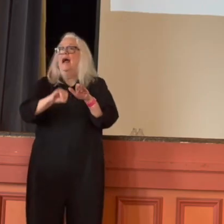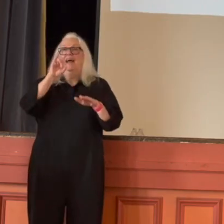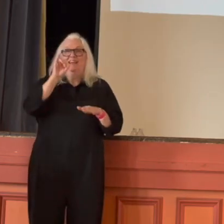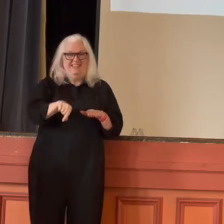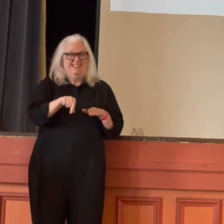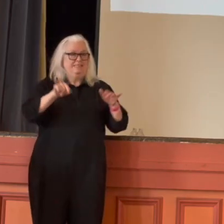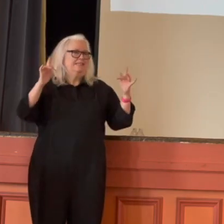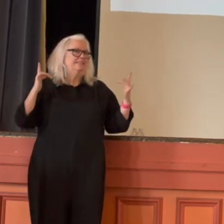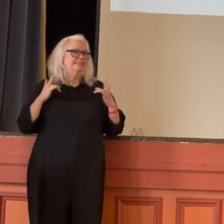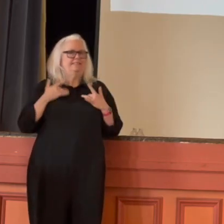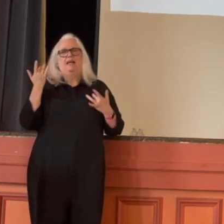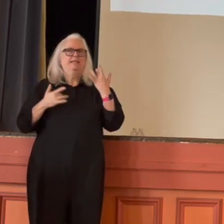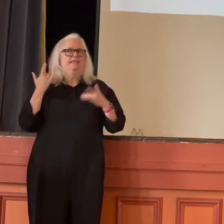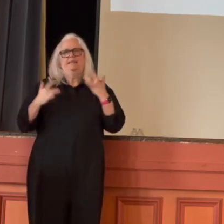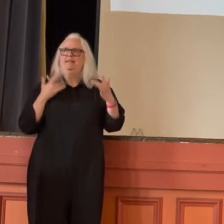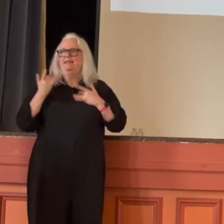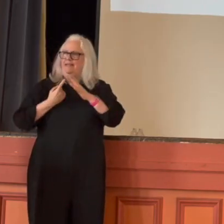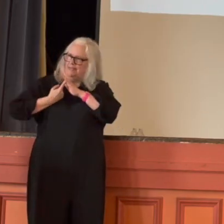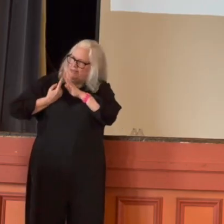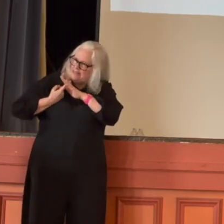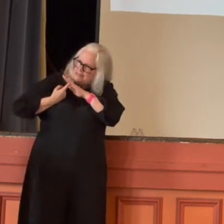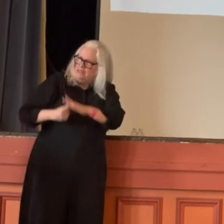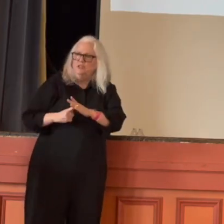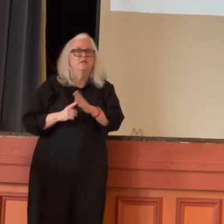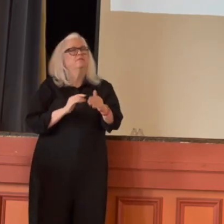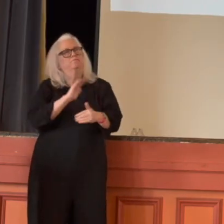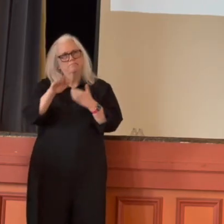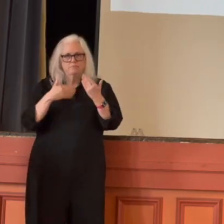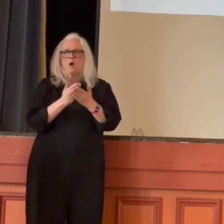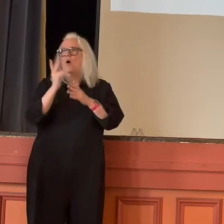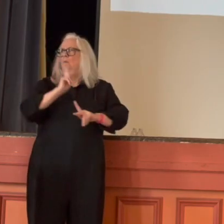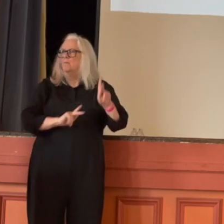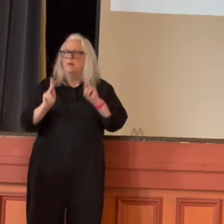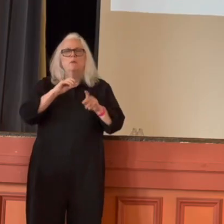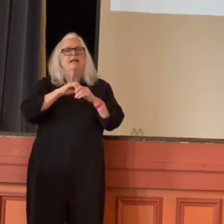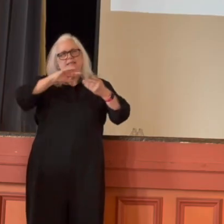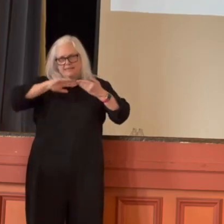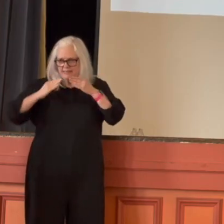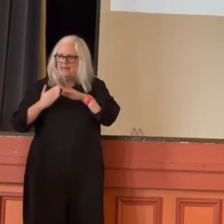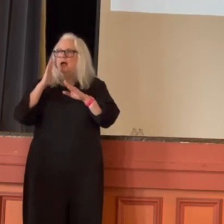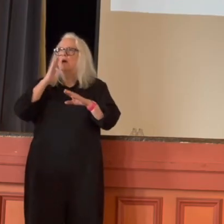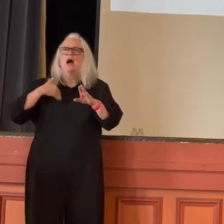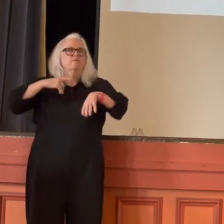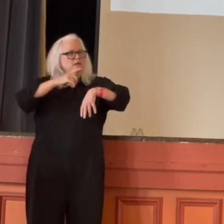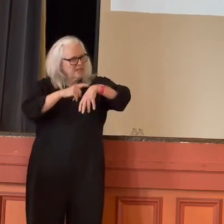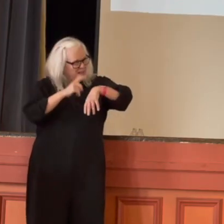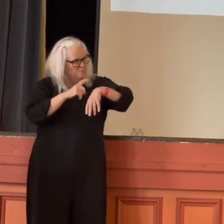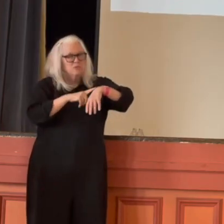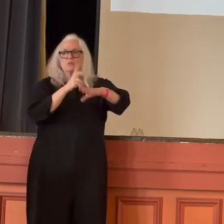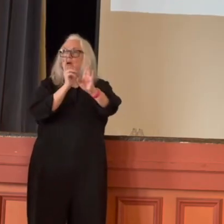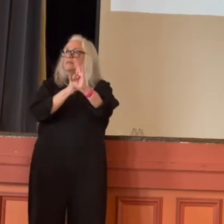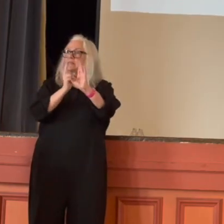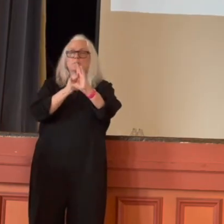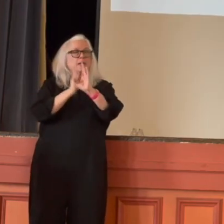exciting initiative where everyone in the city will have the opportunity to participate, prosper, share in the